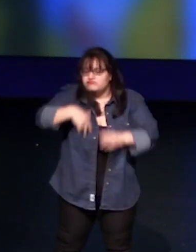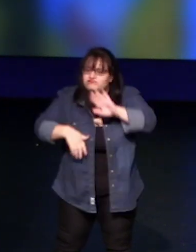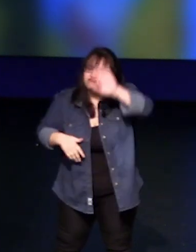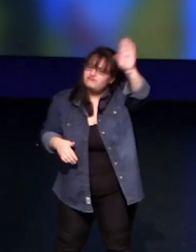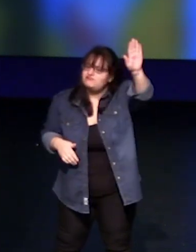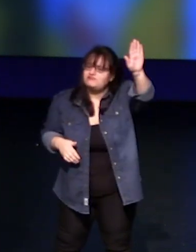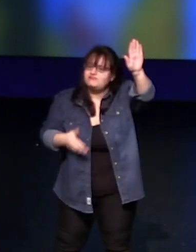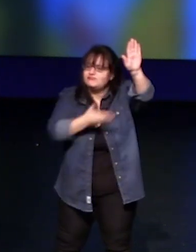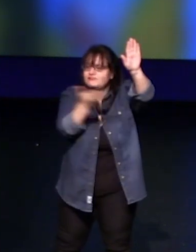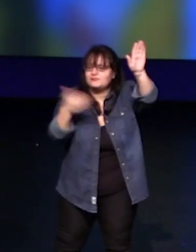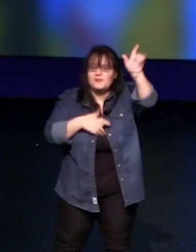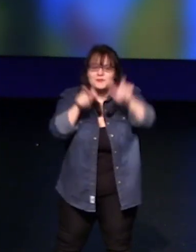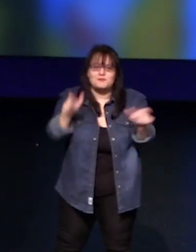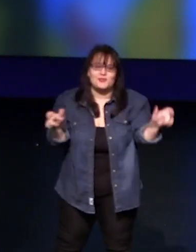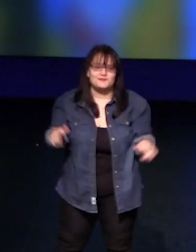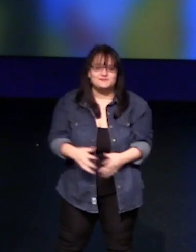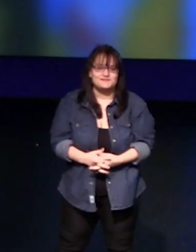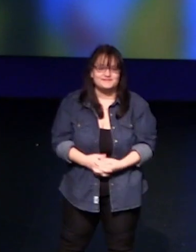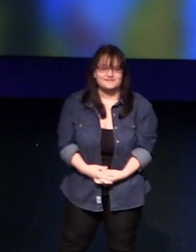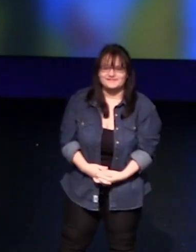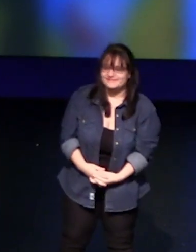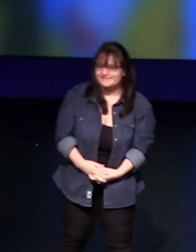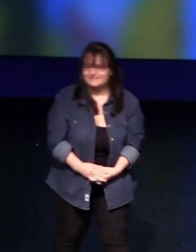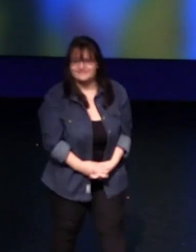These claims I make regardless of what I've been told.